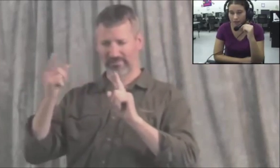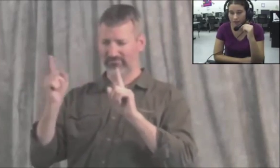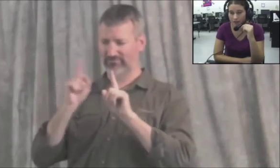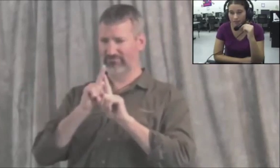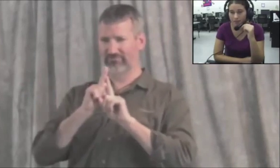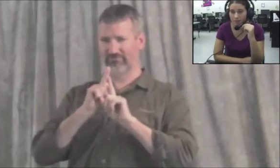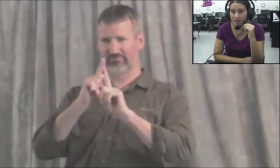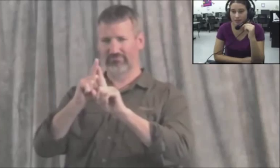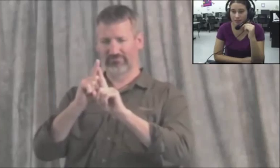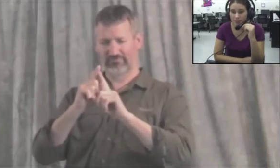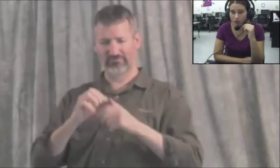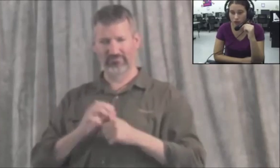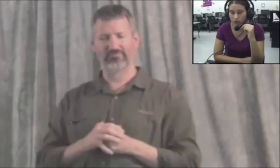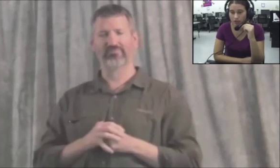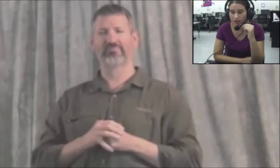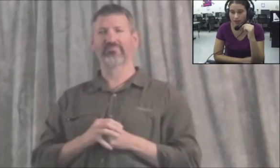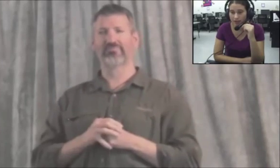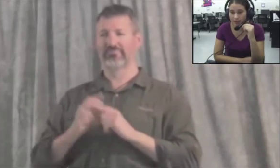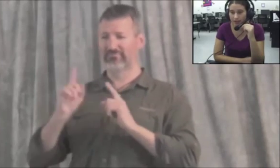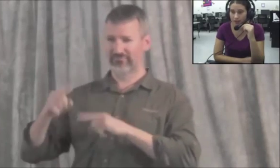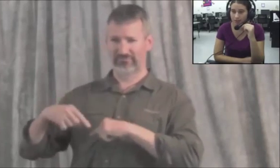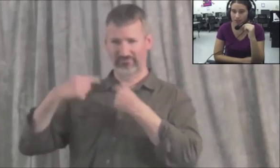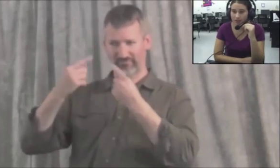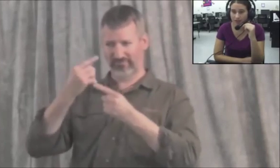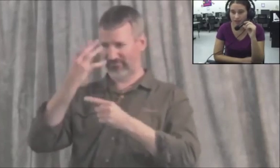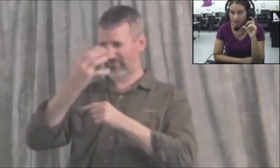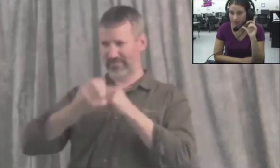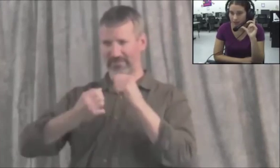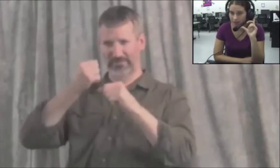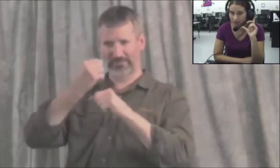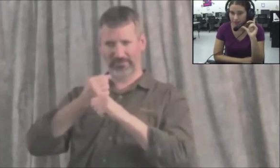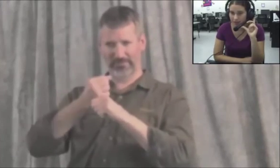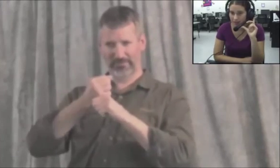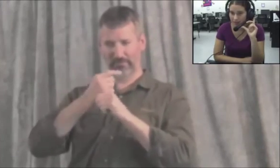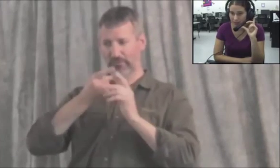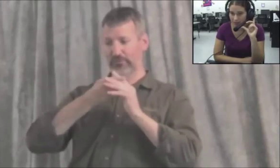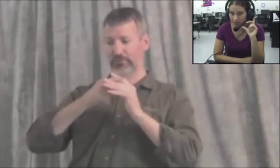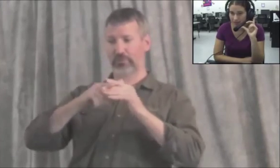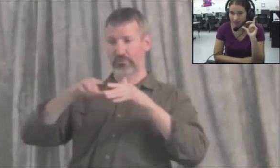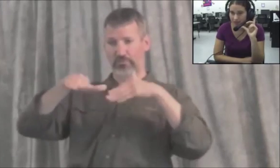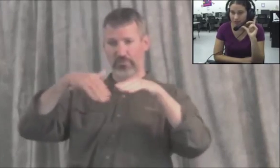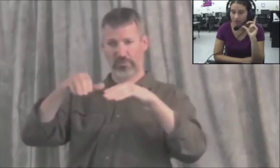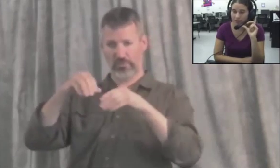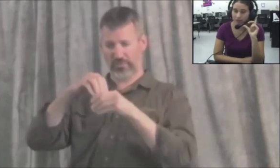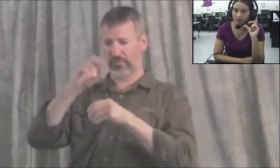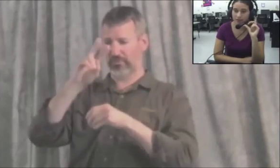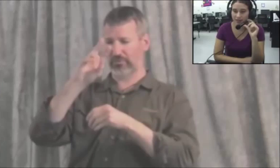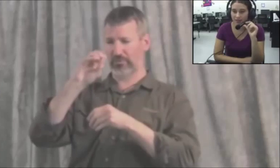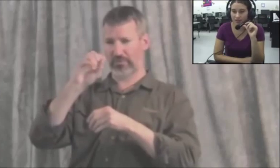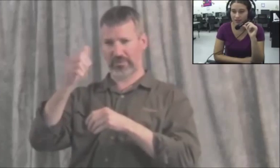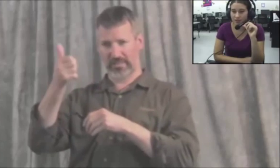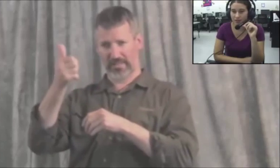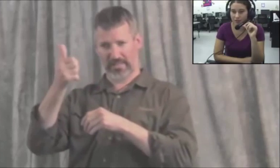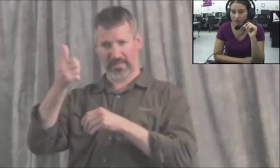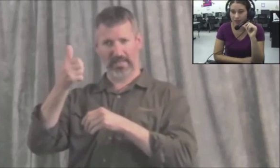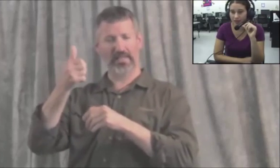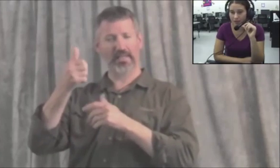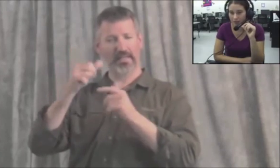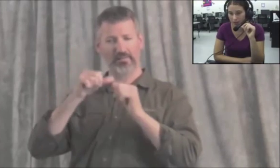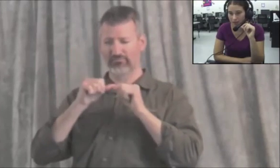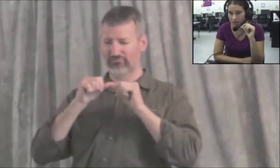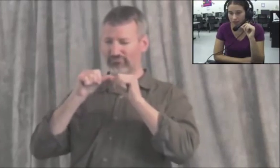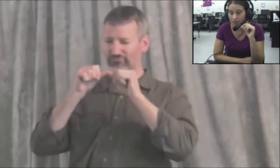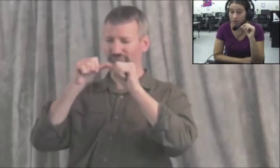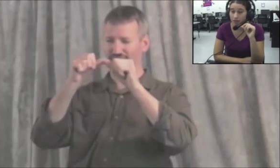And he would accompany me in my journey and help me climb to the top of the mountain. So for 4 years, we've been